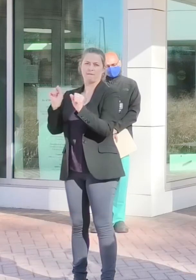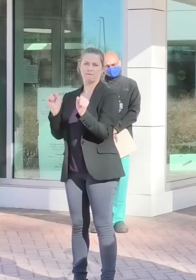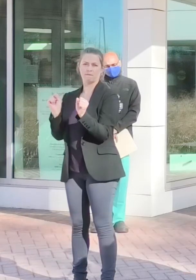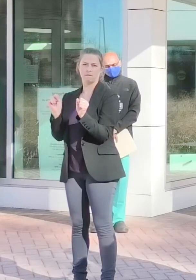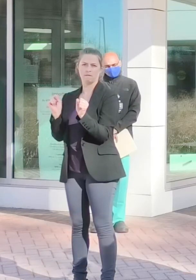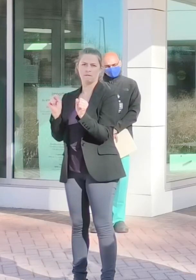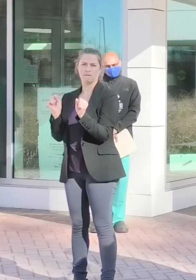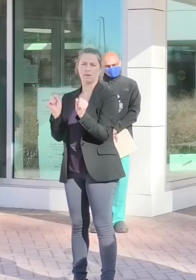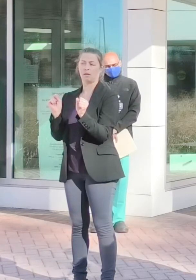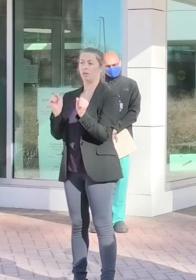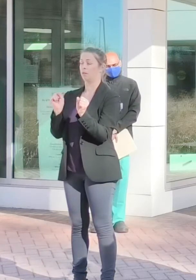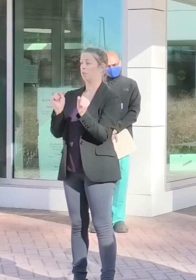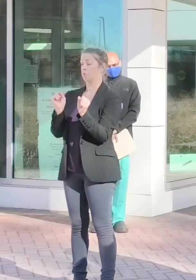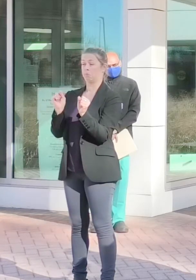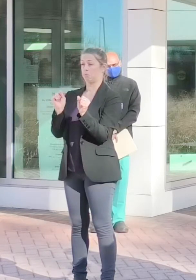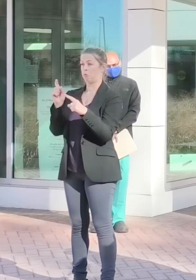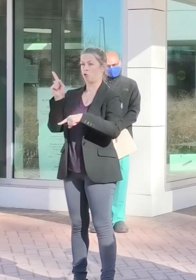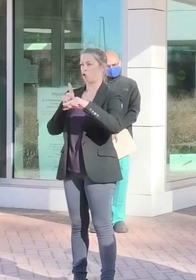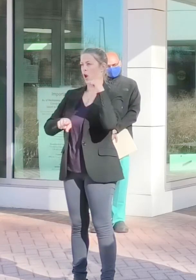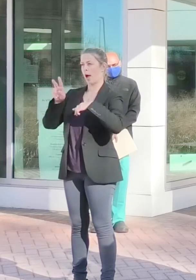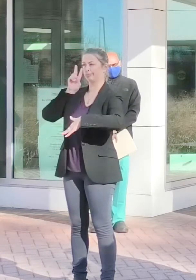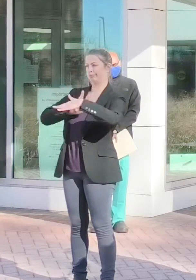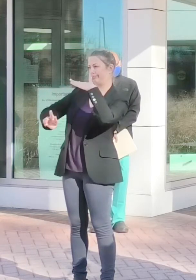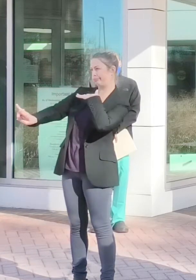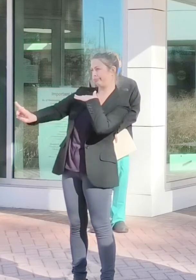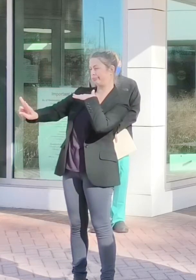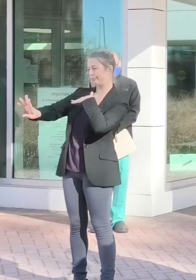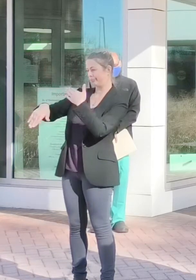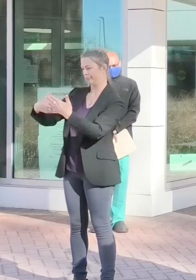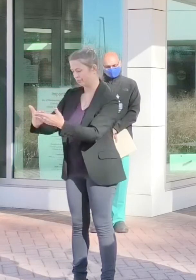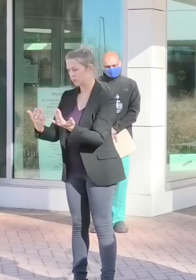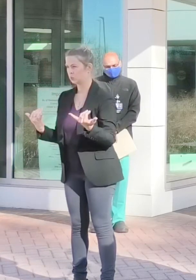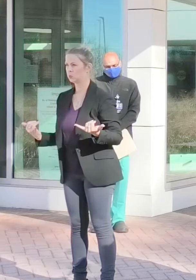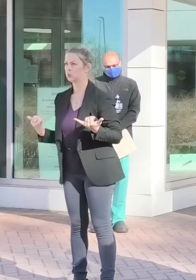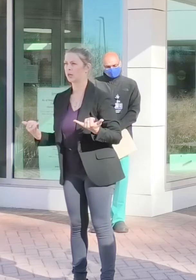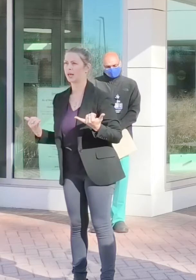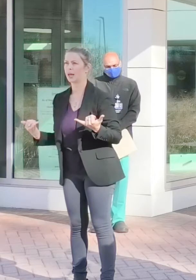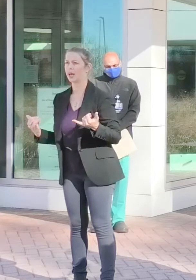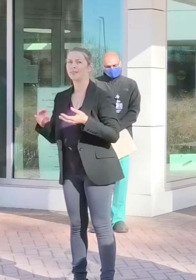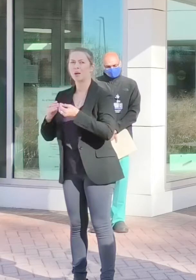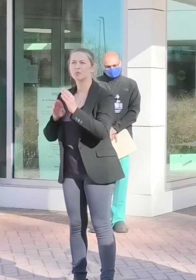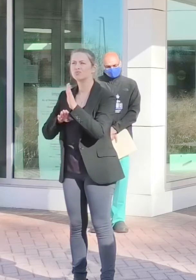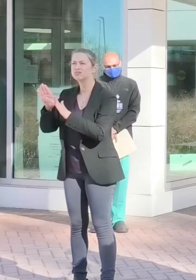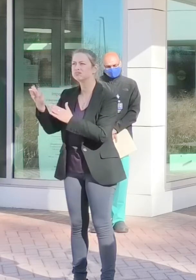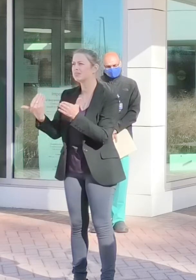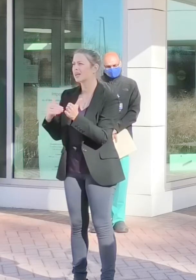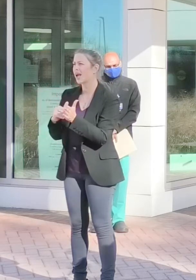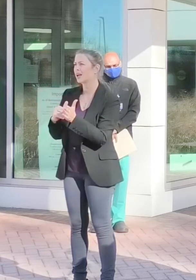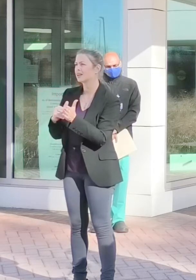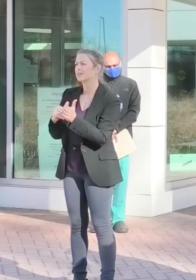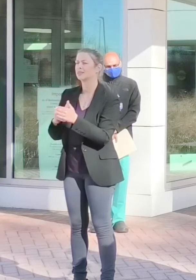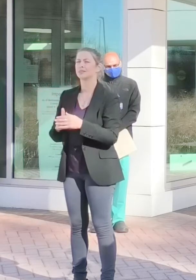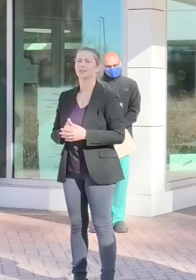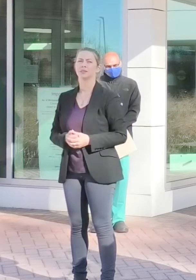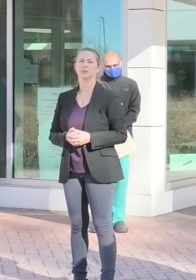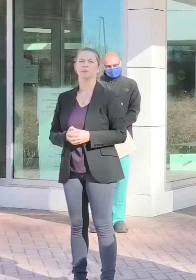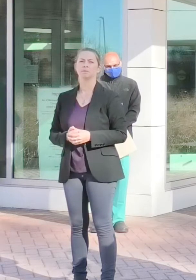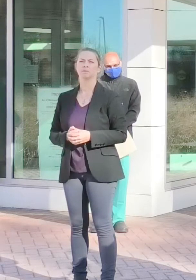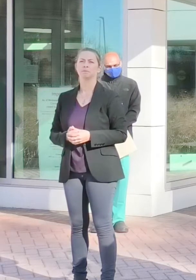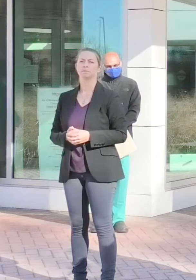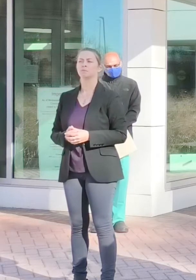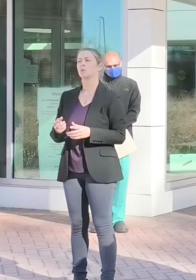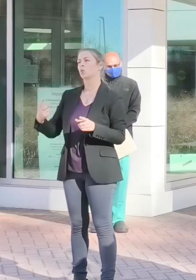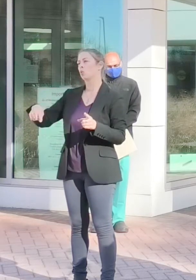did we know where we would be today, with numbers once again on the rise. We all know about